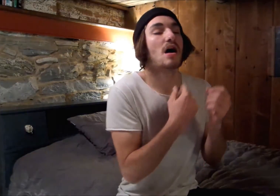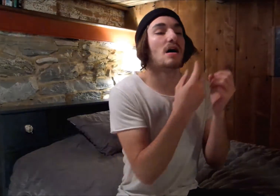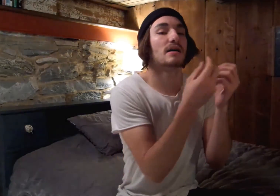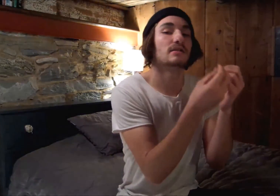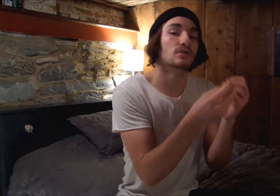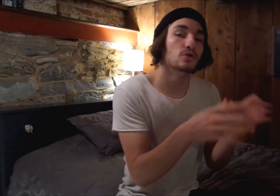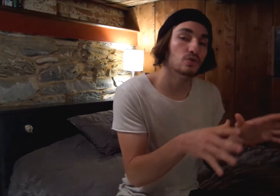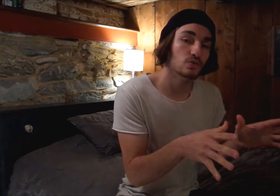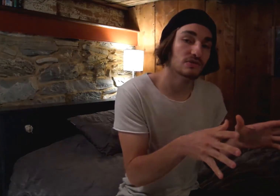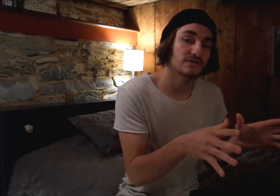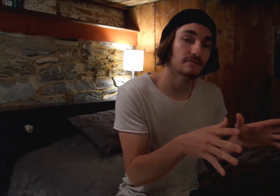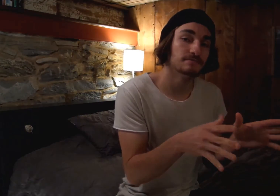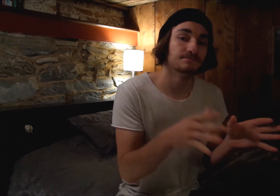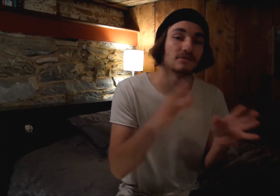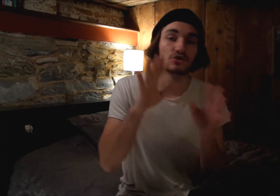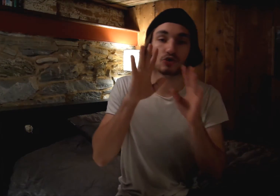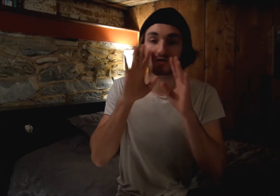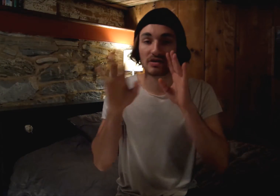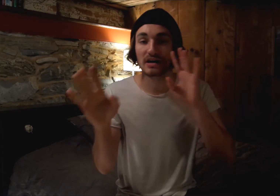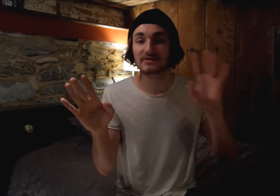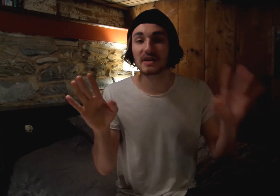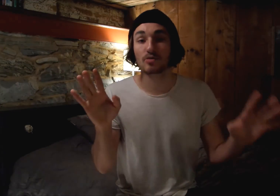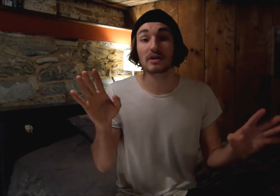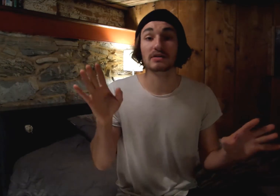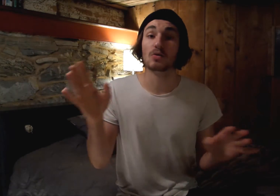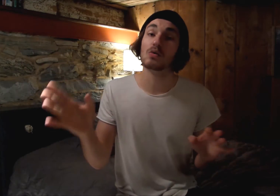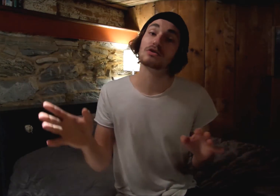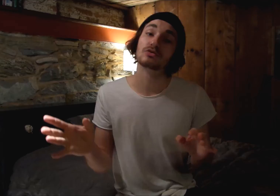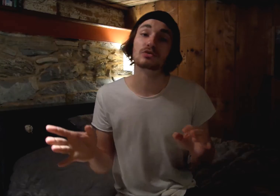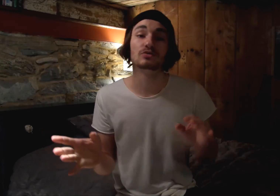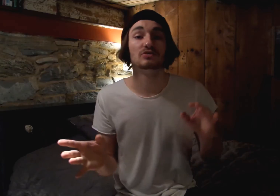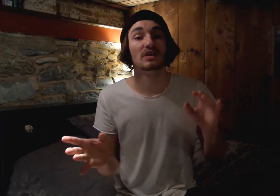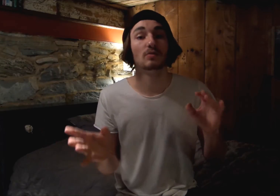I lose. So it's kind of separating the one you lose and the one